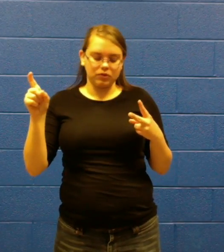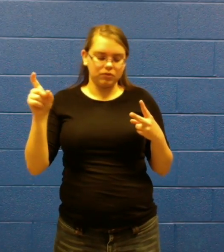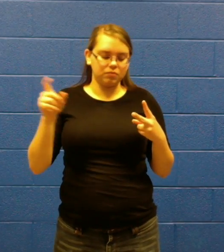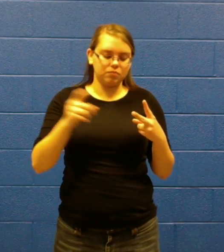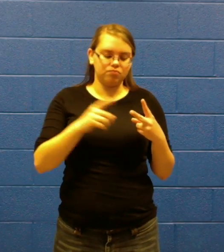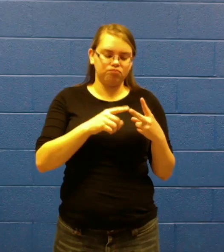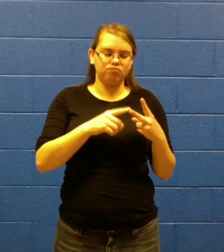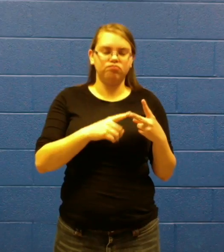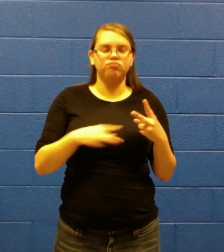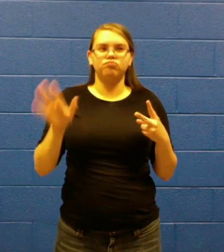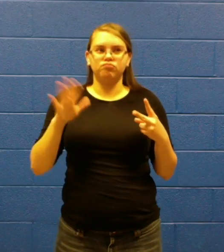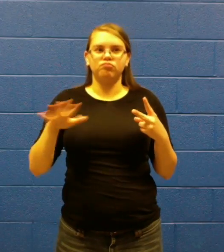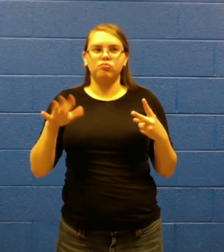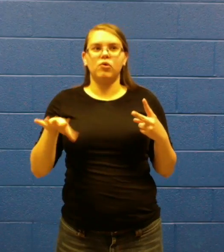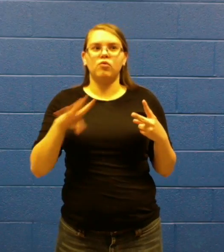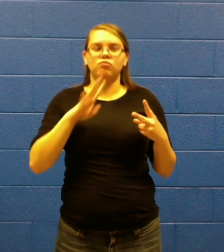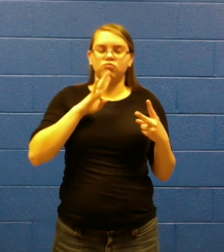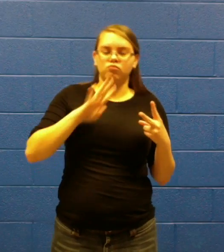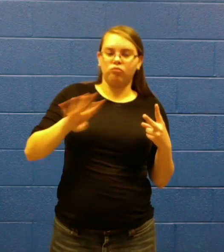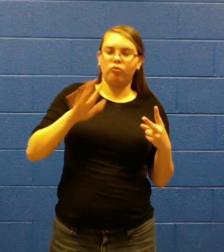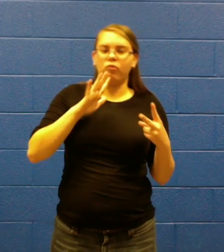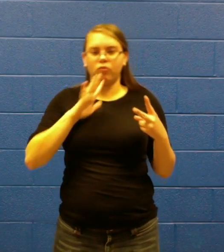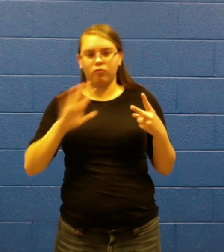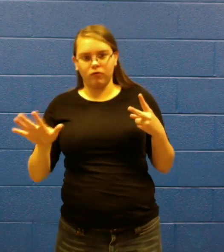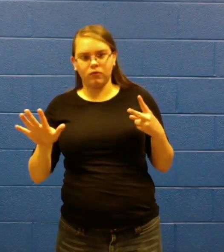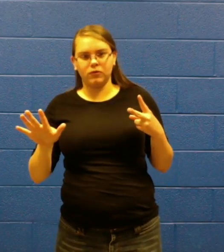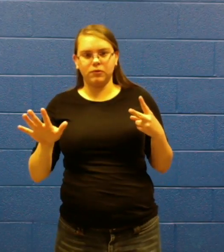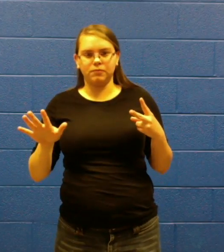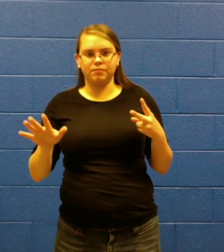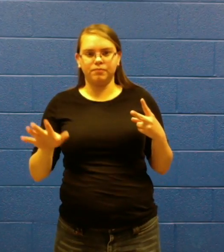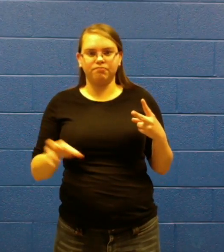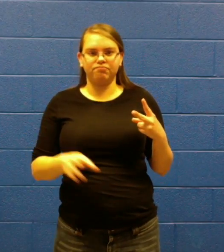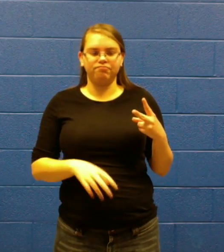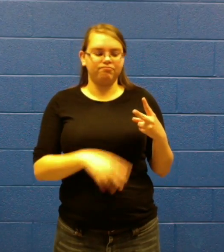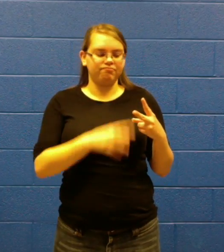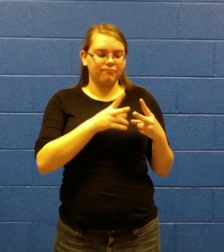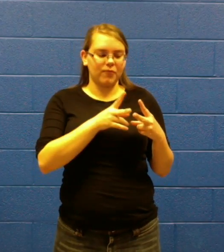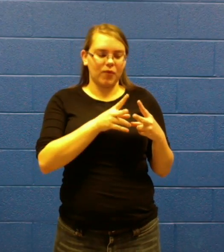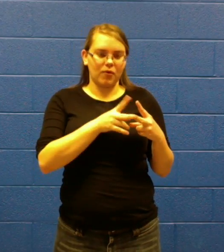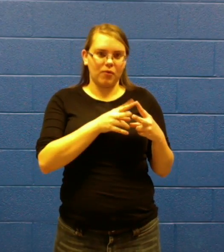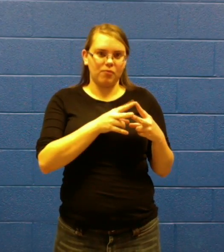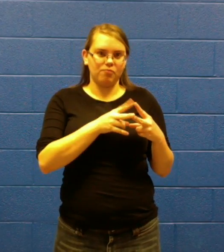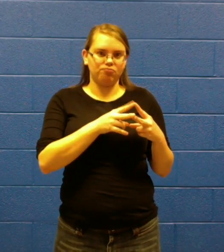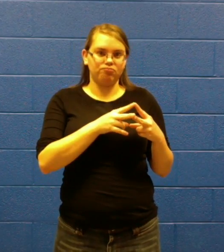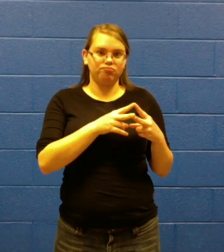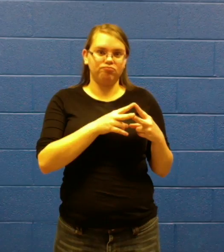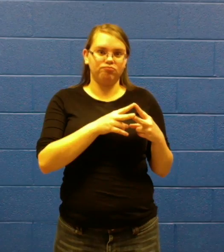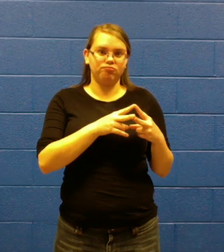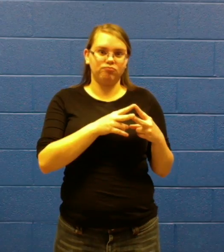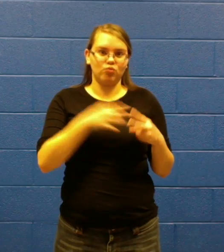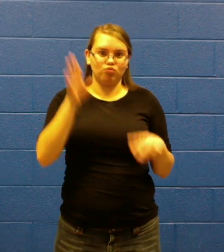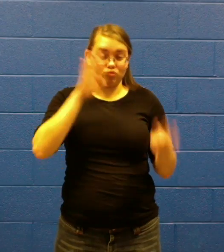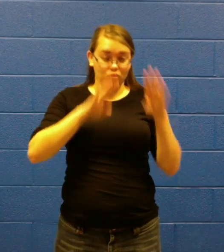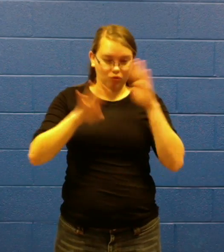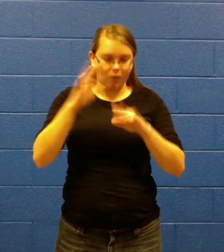old now. And these dogs have the tendency to get themselves into a lot of trouble, or my friends into a lot